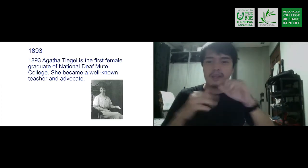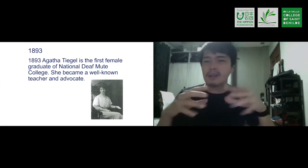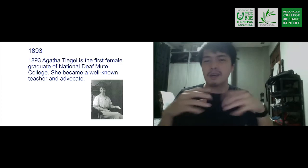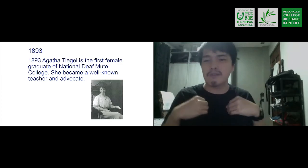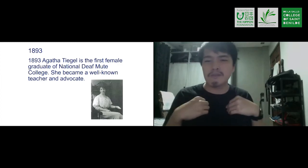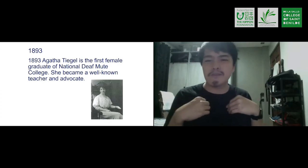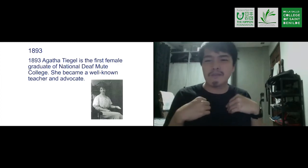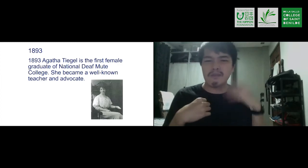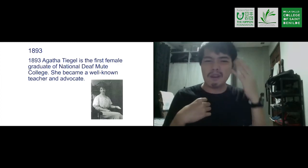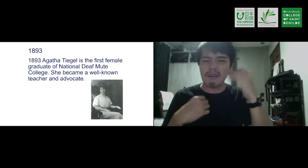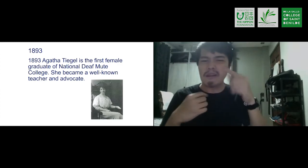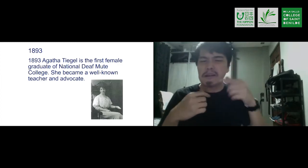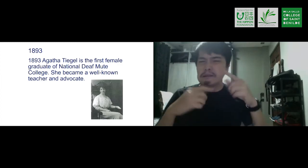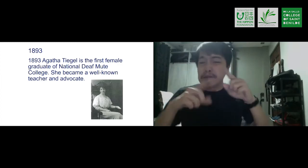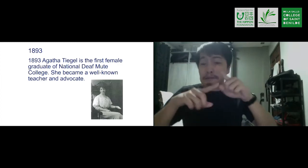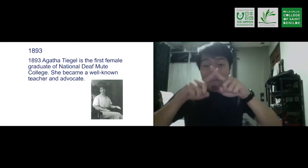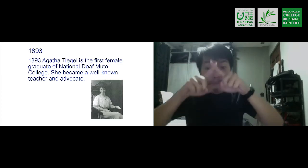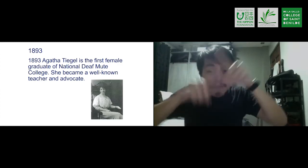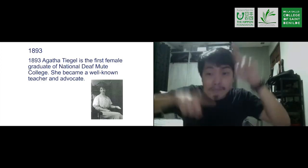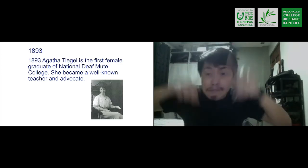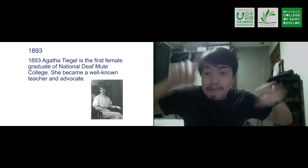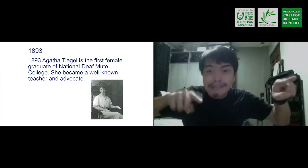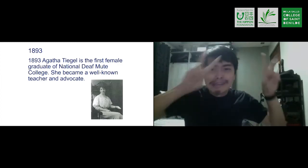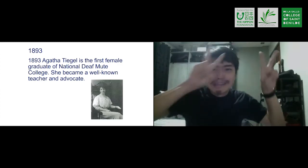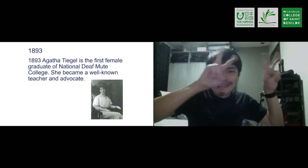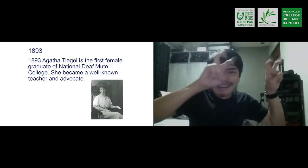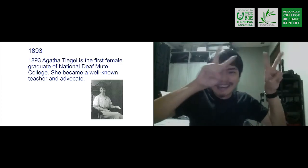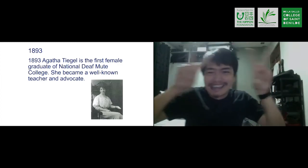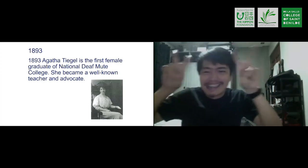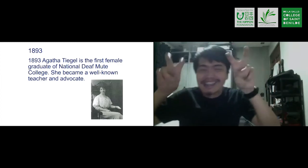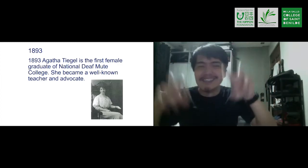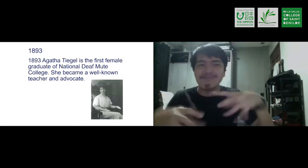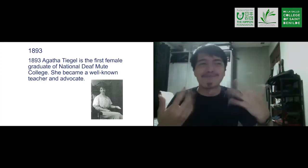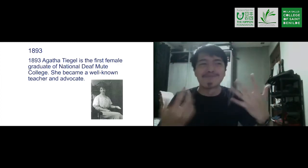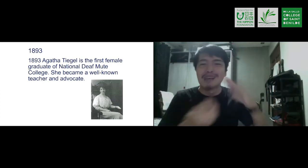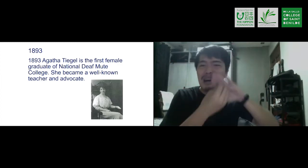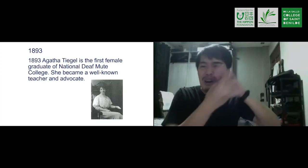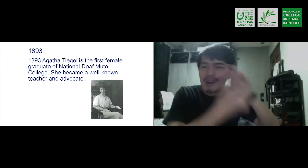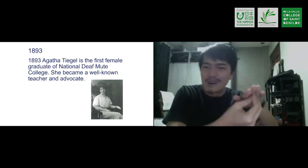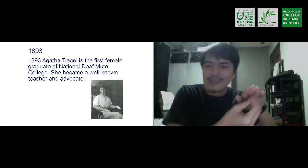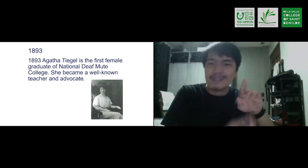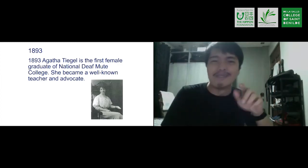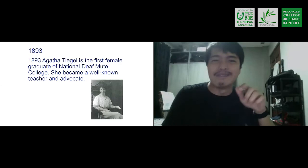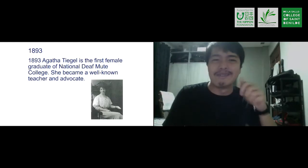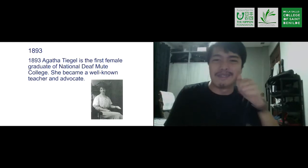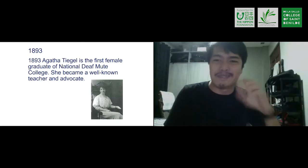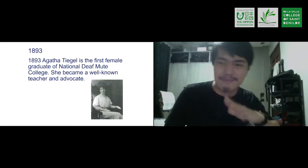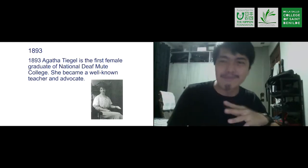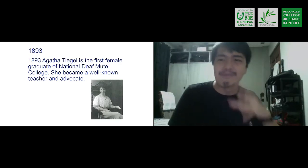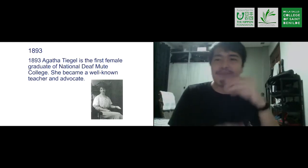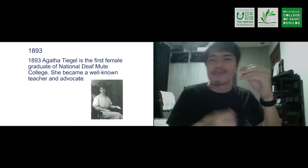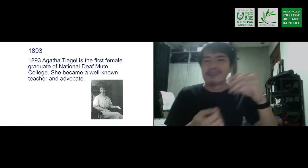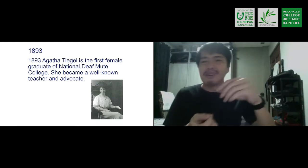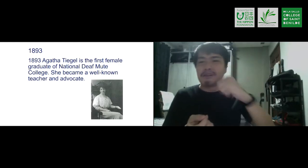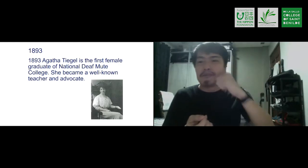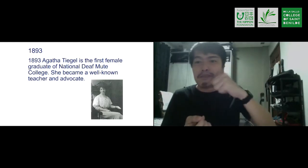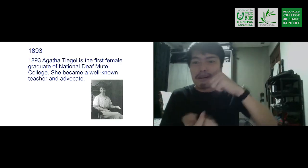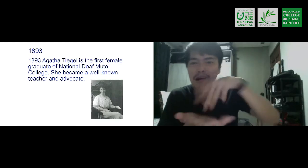Girls were not allowed to attend college, and there were many factors, from oppression